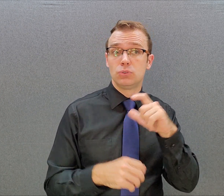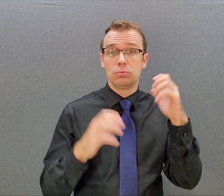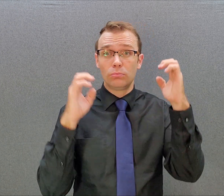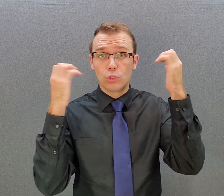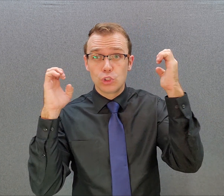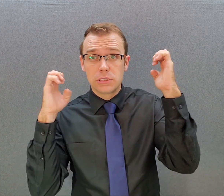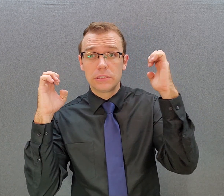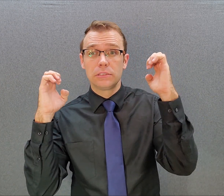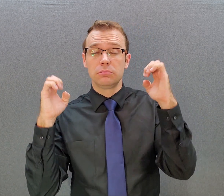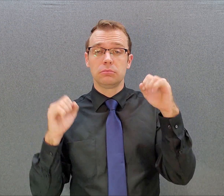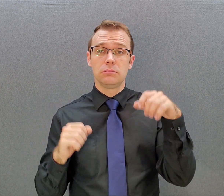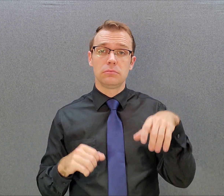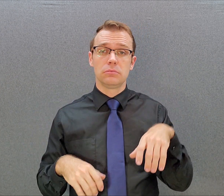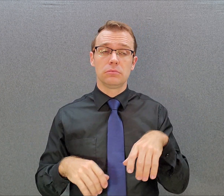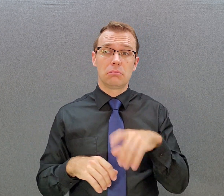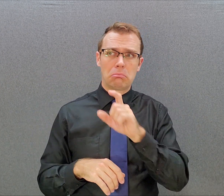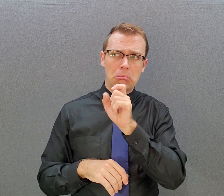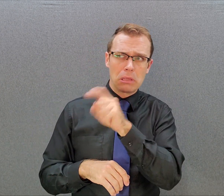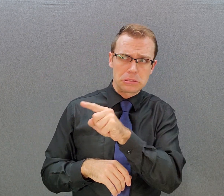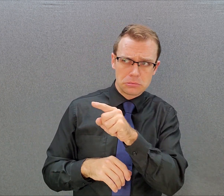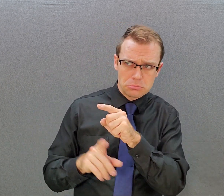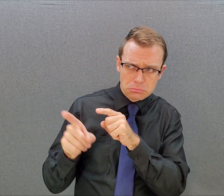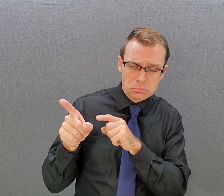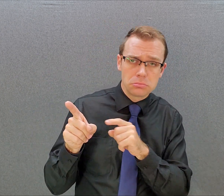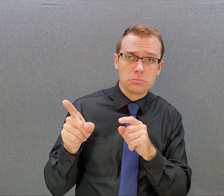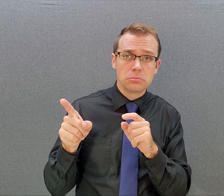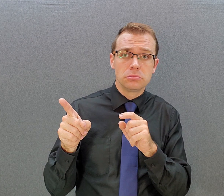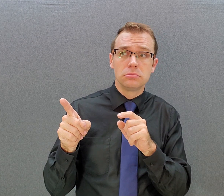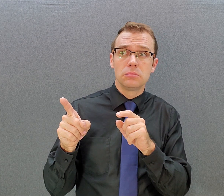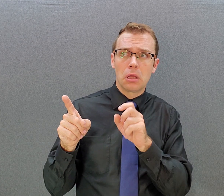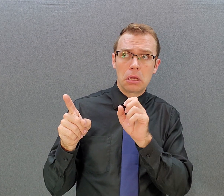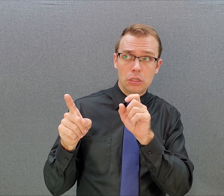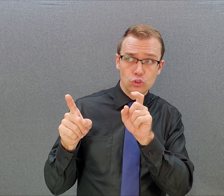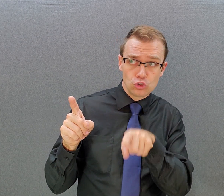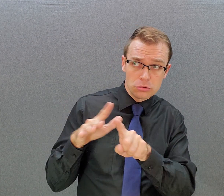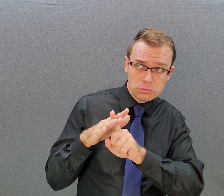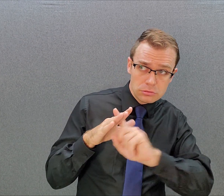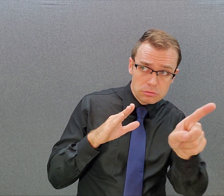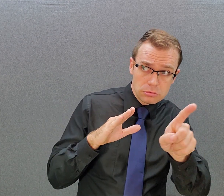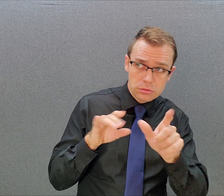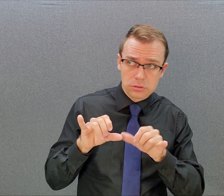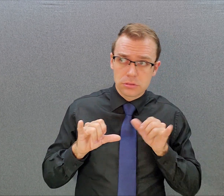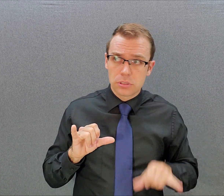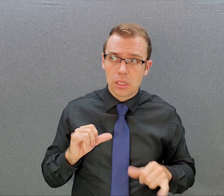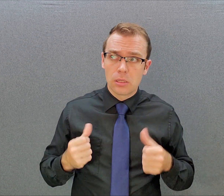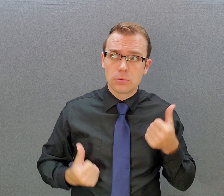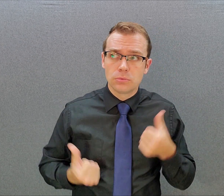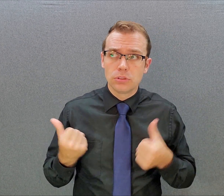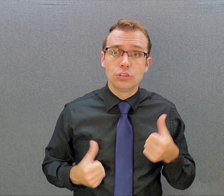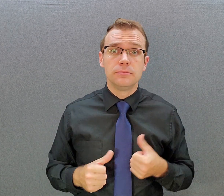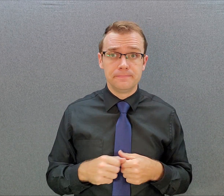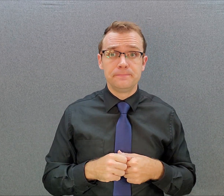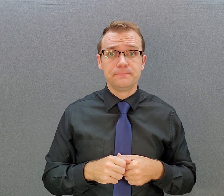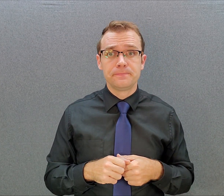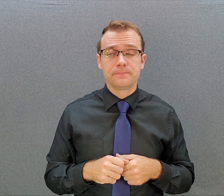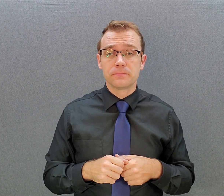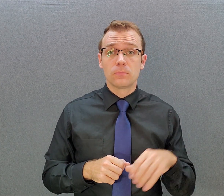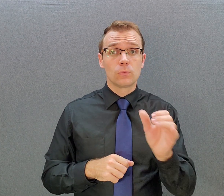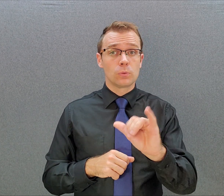emergency management office to find out whether or not to evacuate. Also, you can check with your